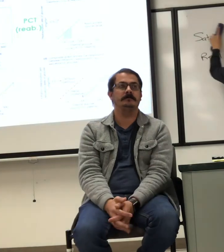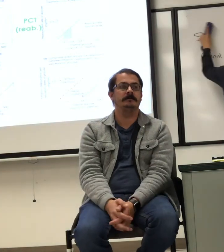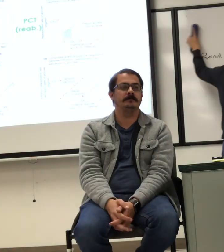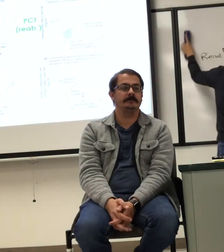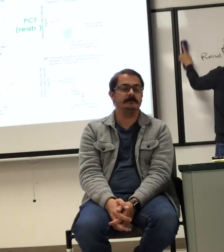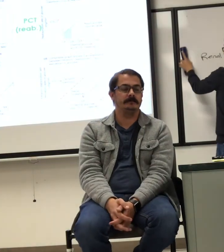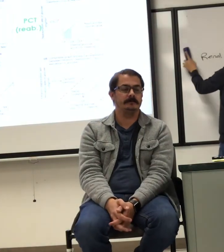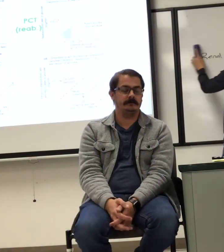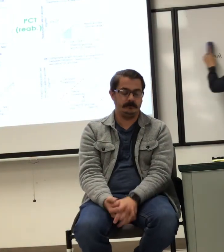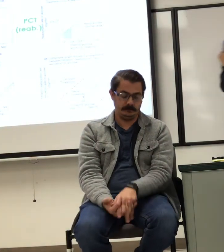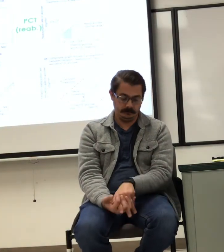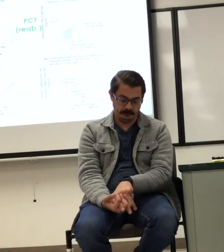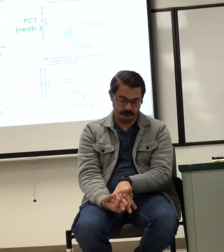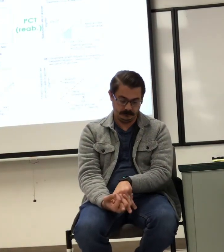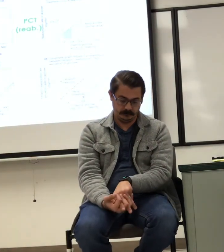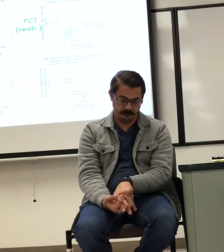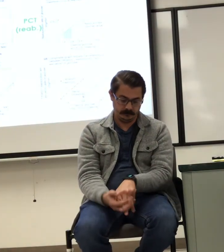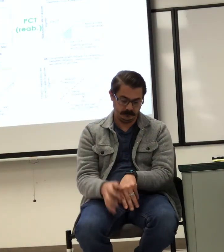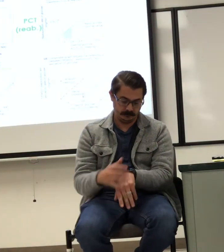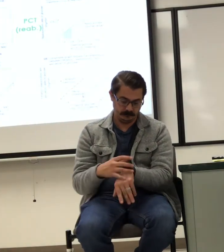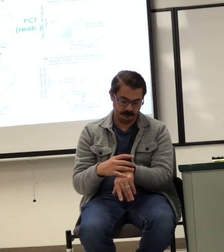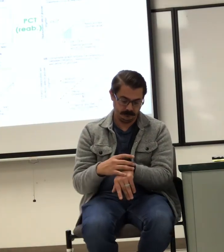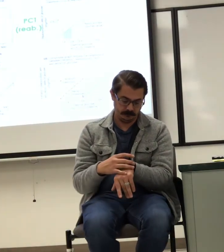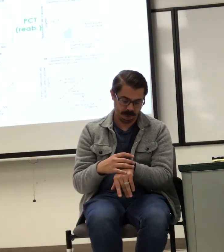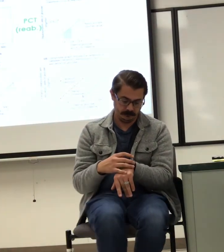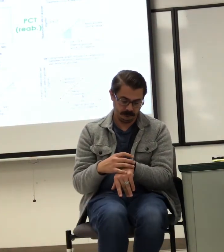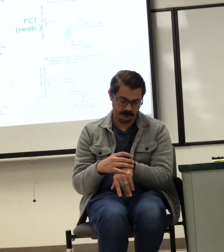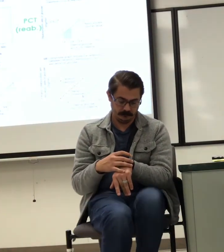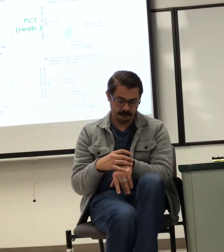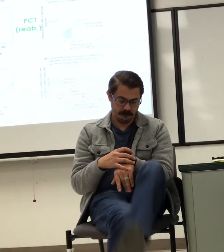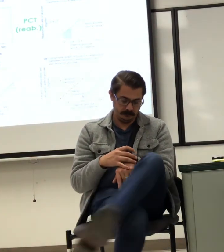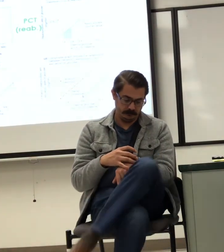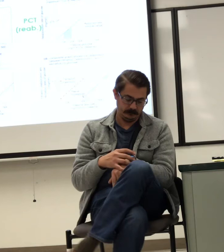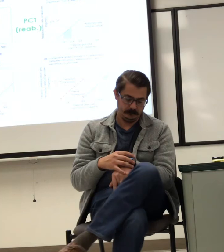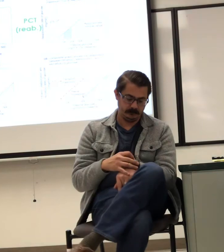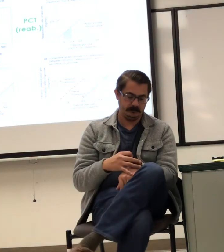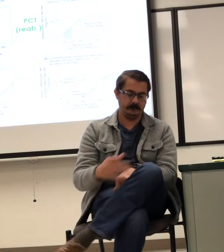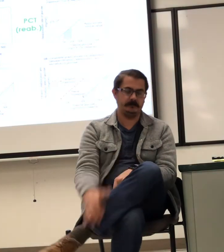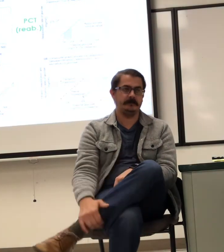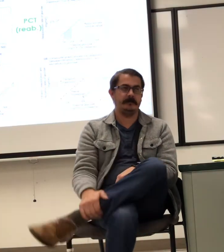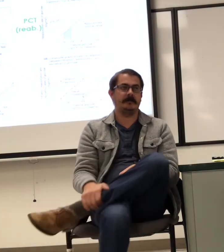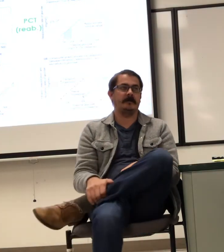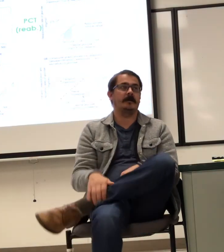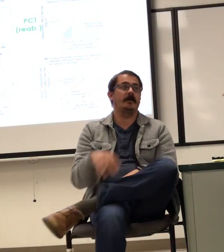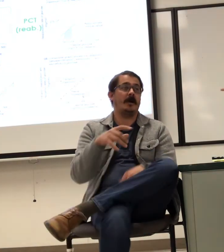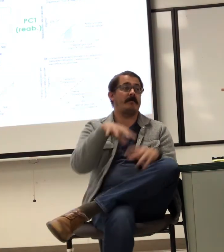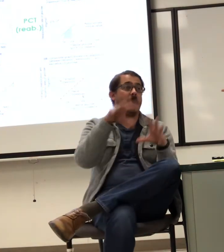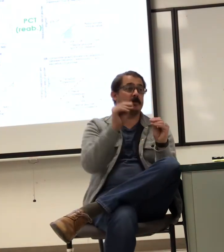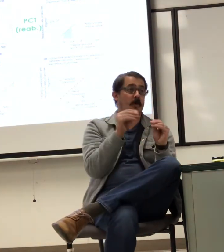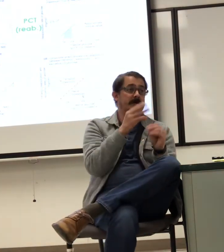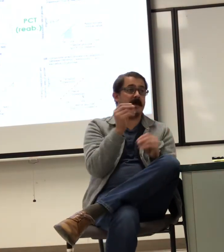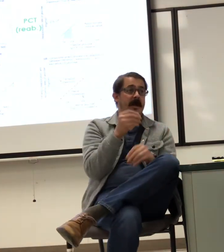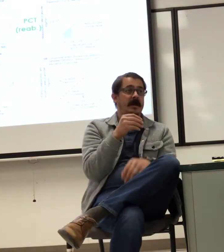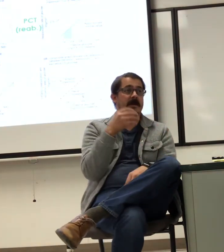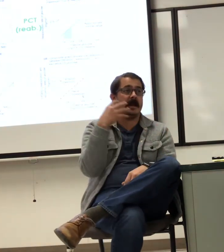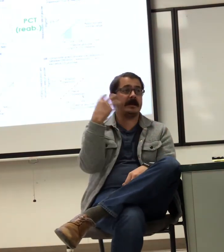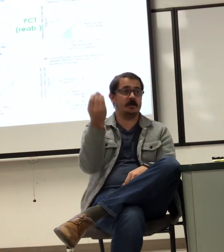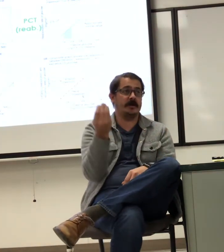So we have our nephron processes, filtration, reabsorption, and excretion at the collecting duct.